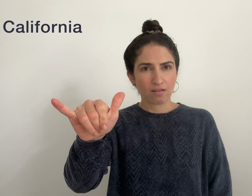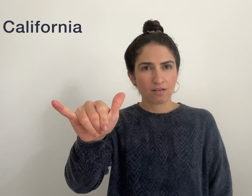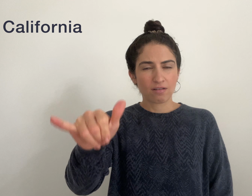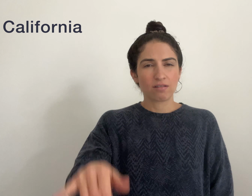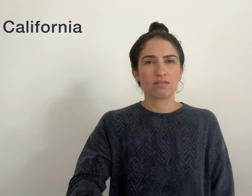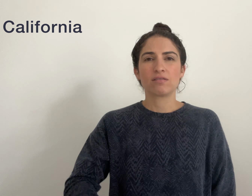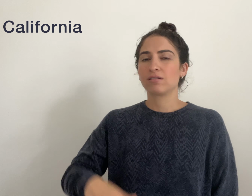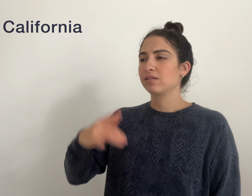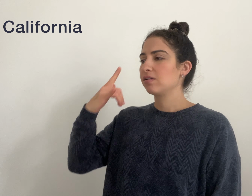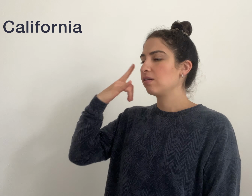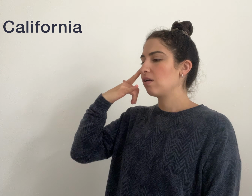California.